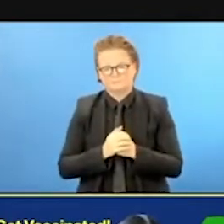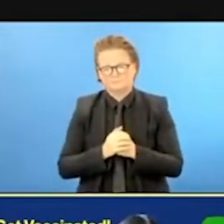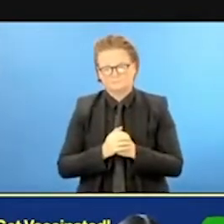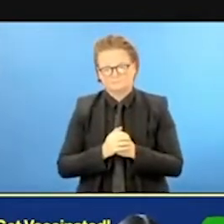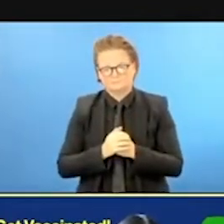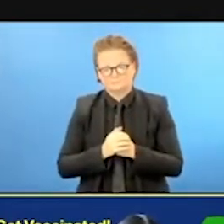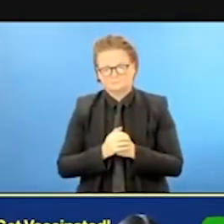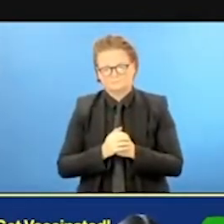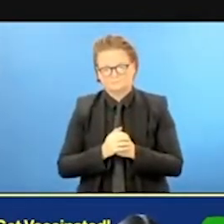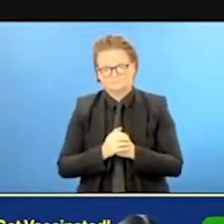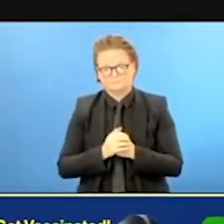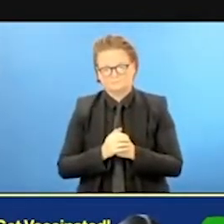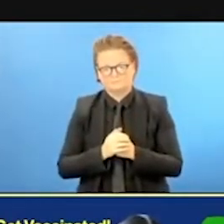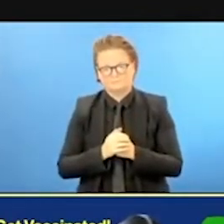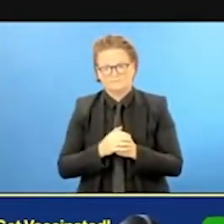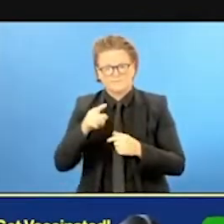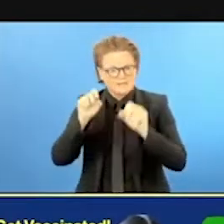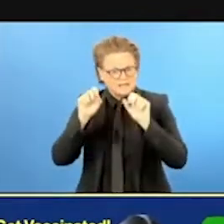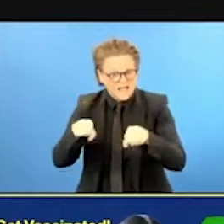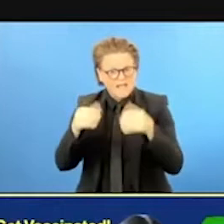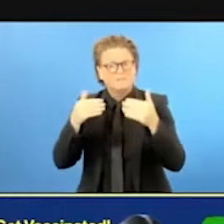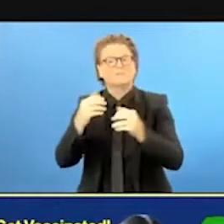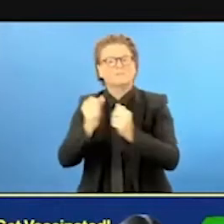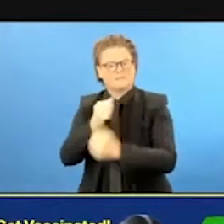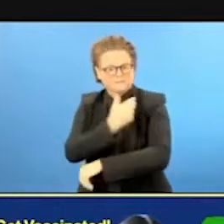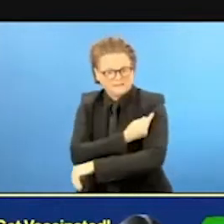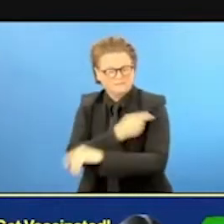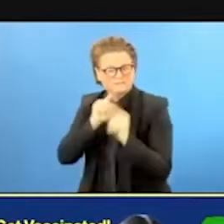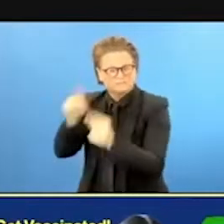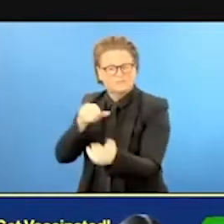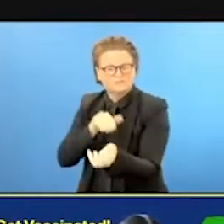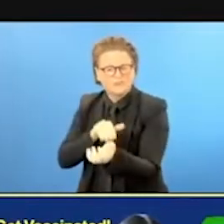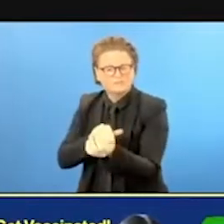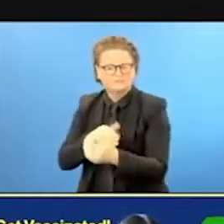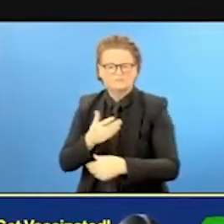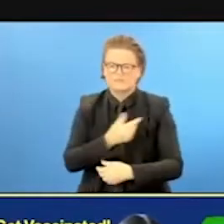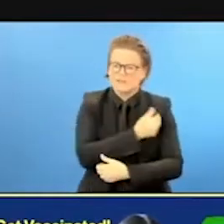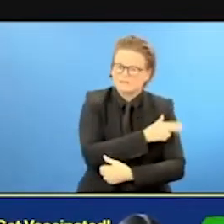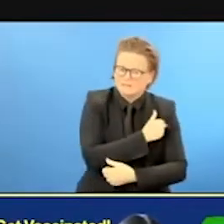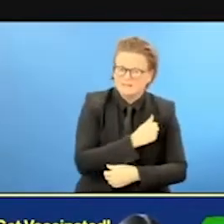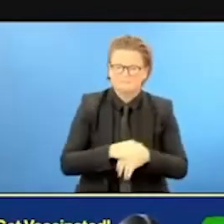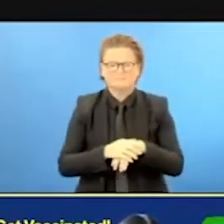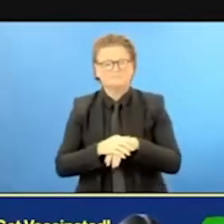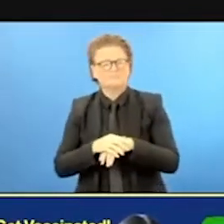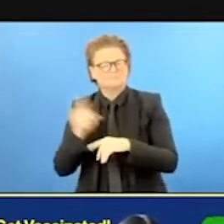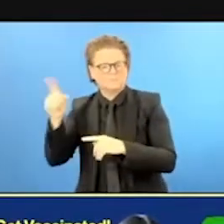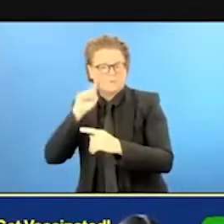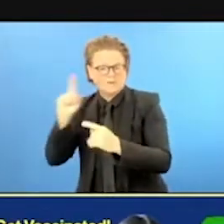office and healthcare provider may contact you to schedule an appointment based on available supply.